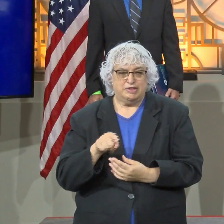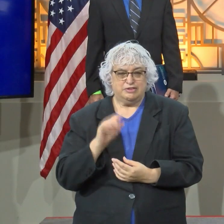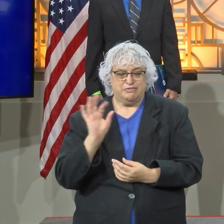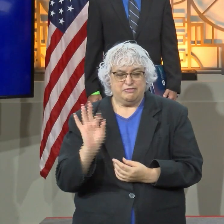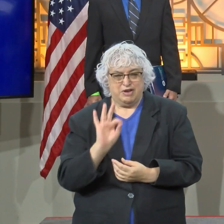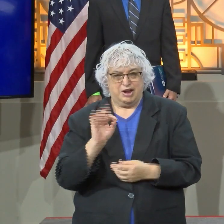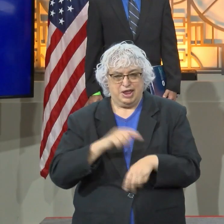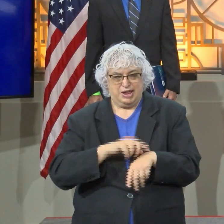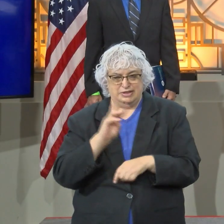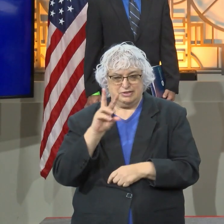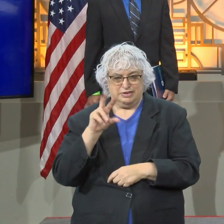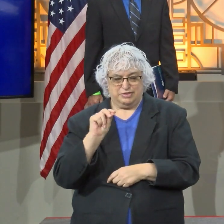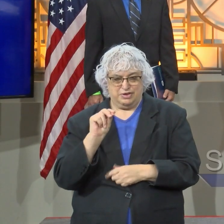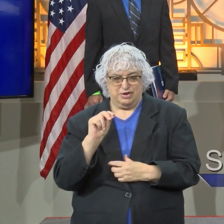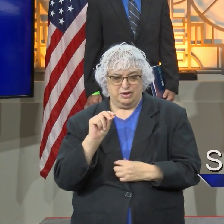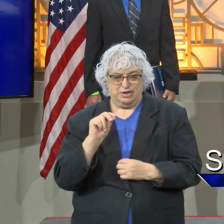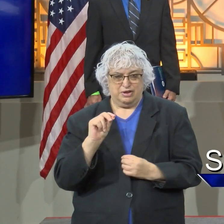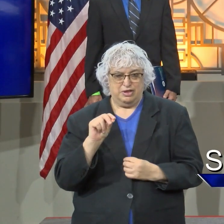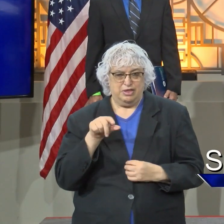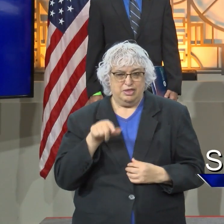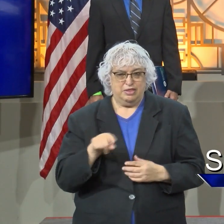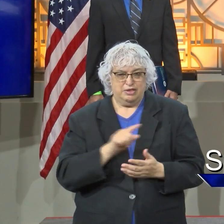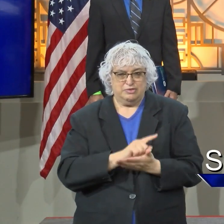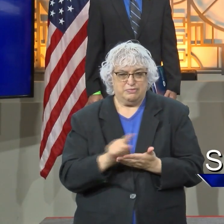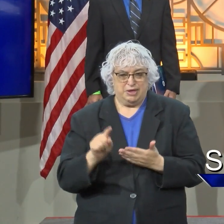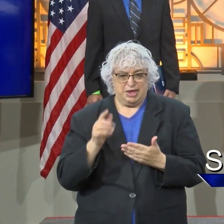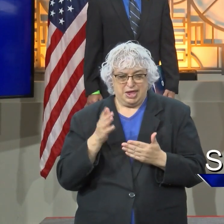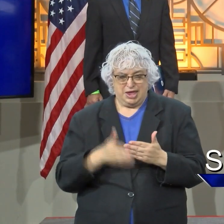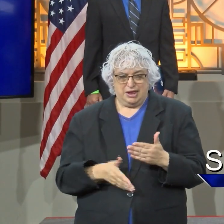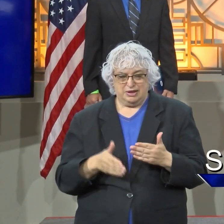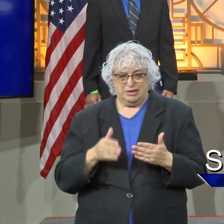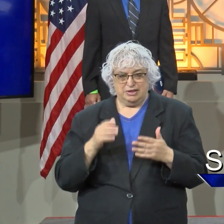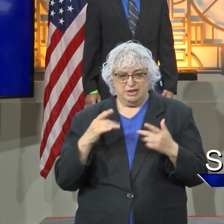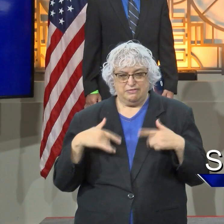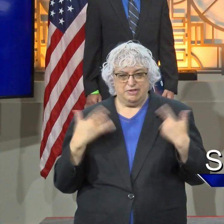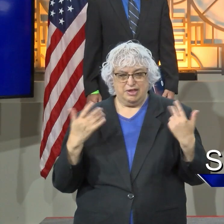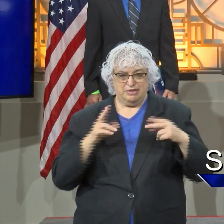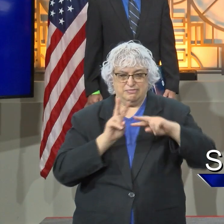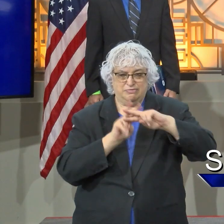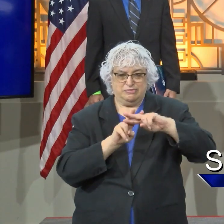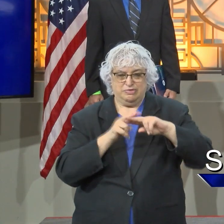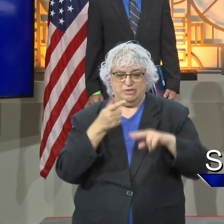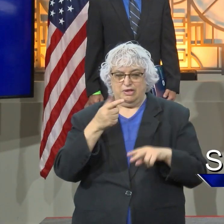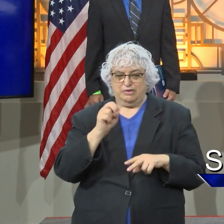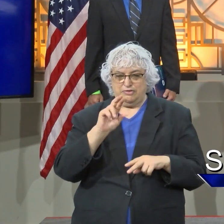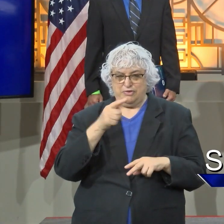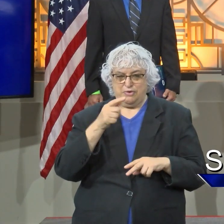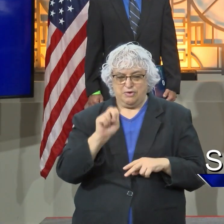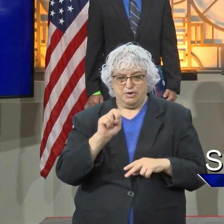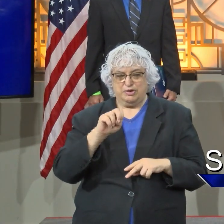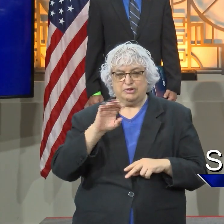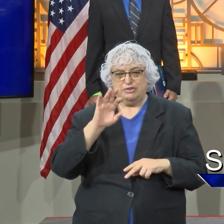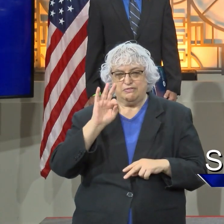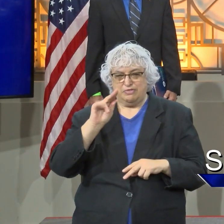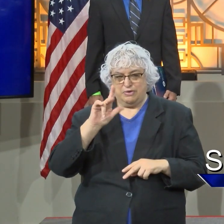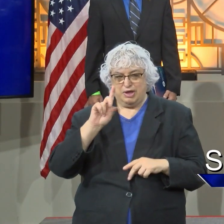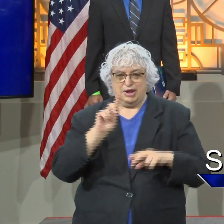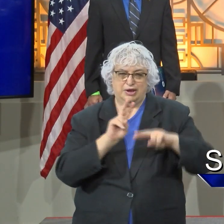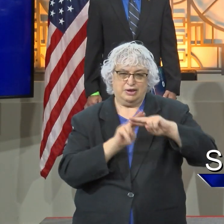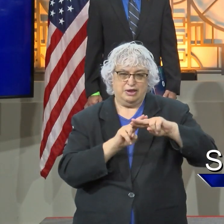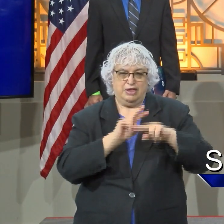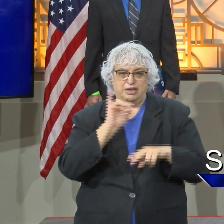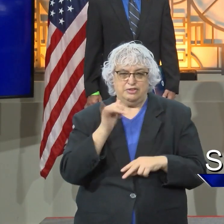Let me just say, with respect to this weekend's events and hashtag George Floyd and Justice for George Floyd,